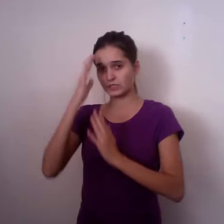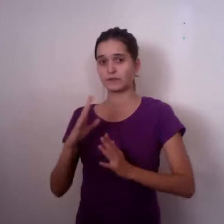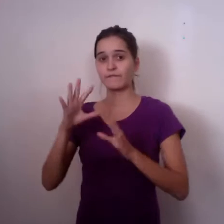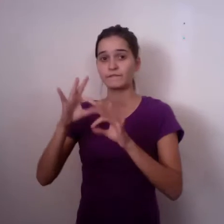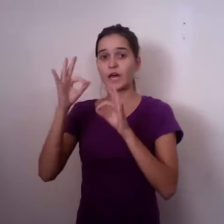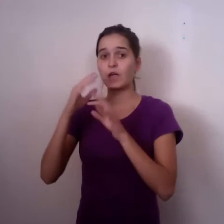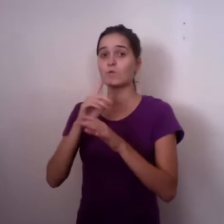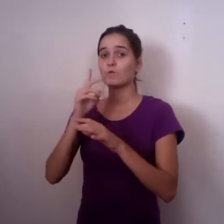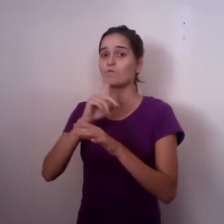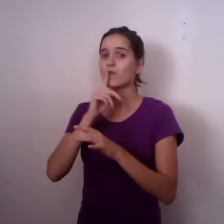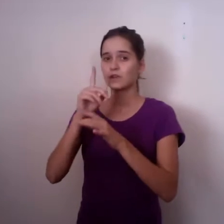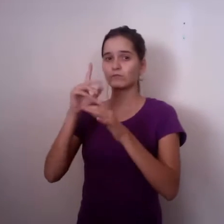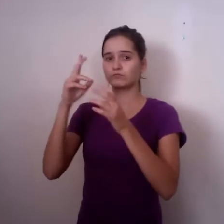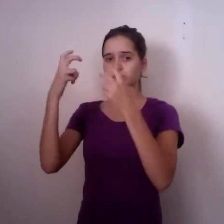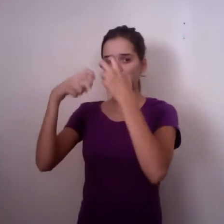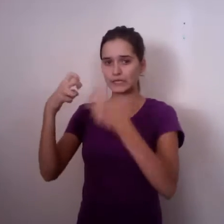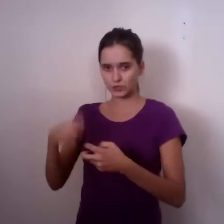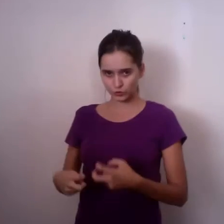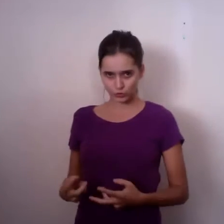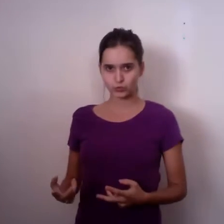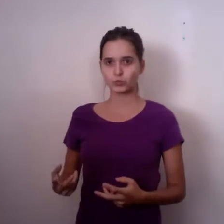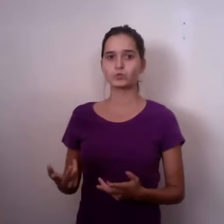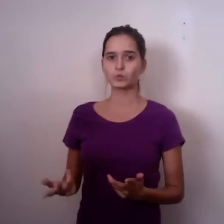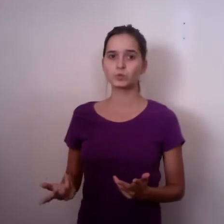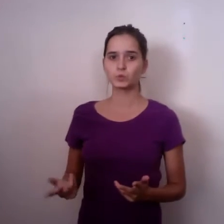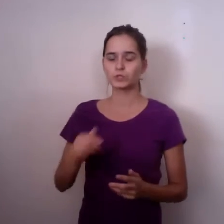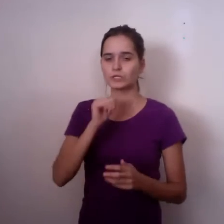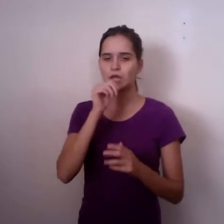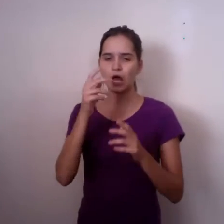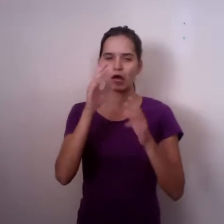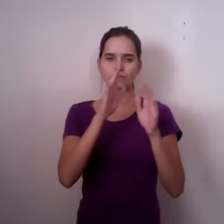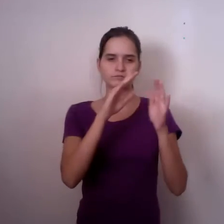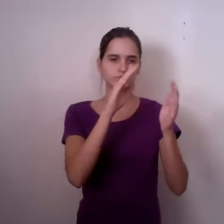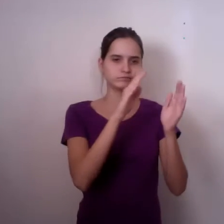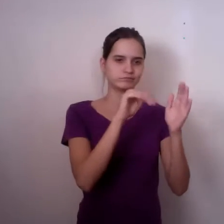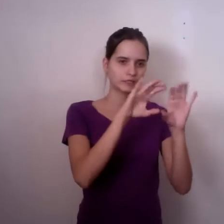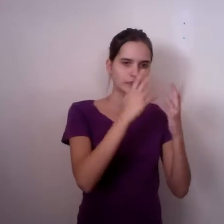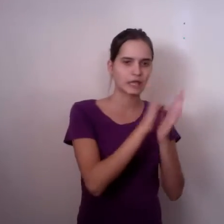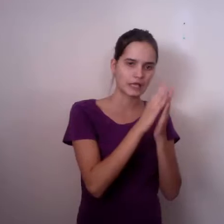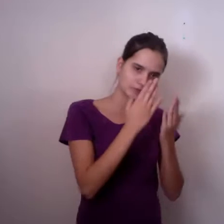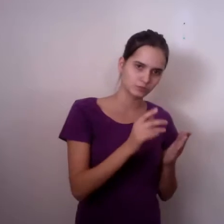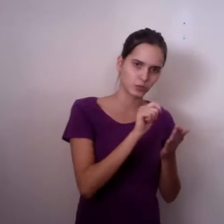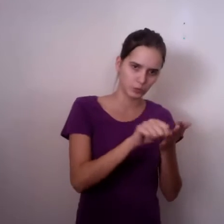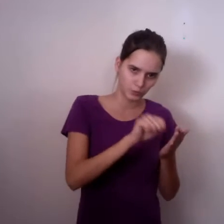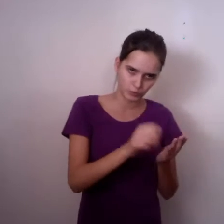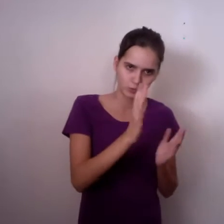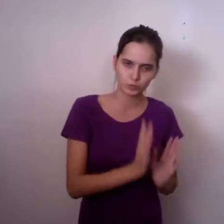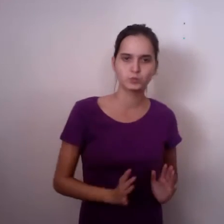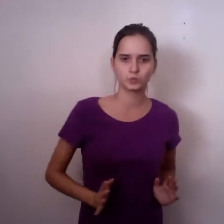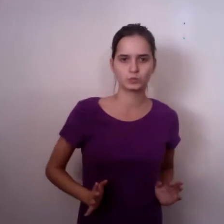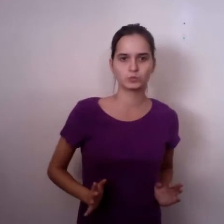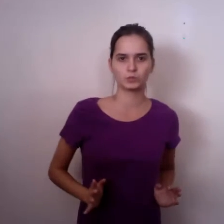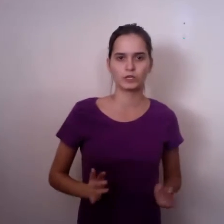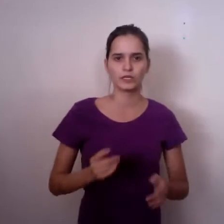about, other than textbook authors. So that being said, I send them off to the library and I ask them to